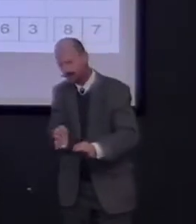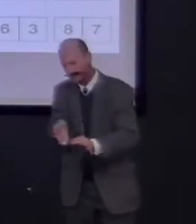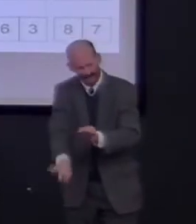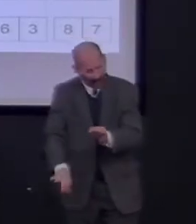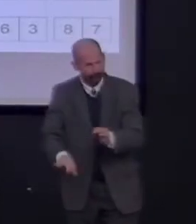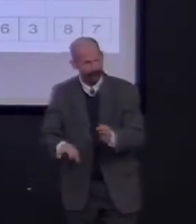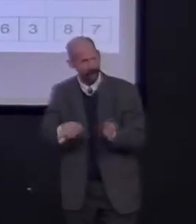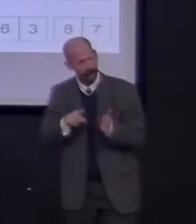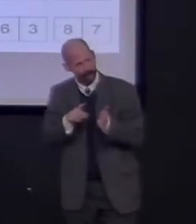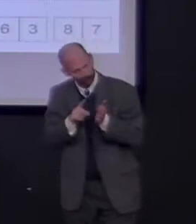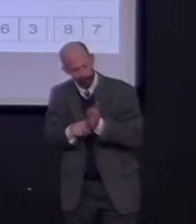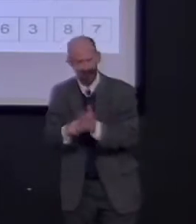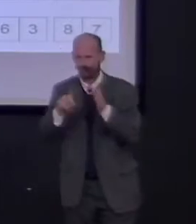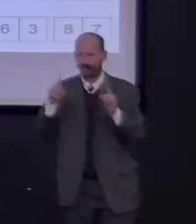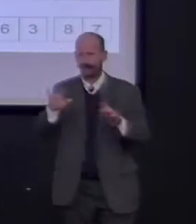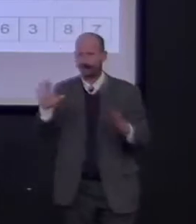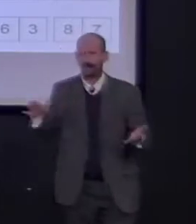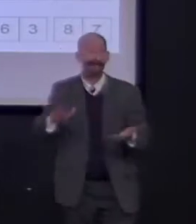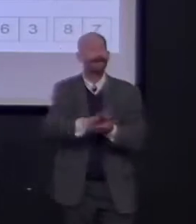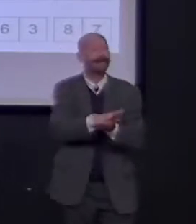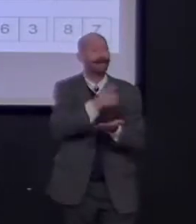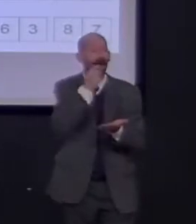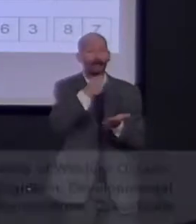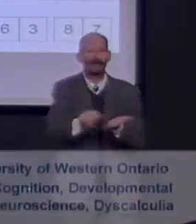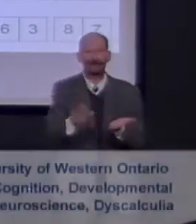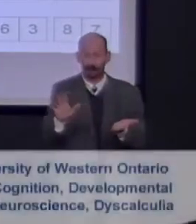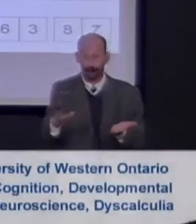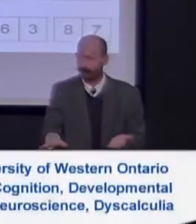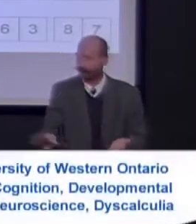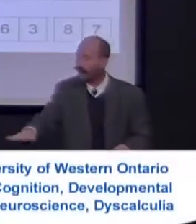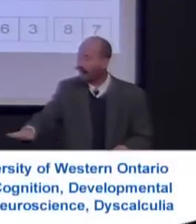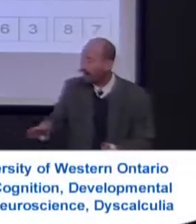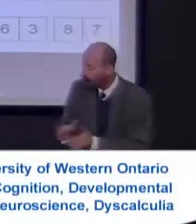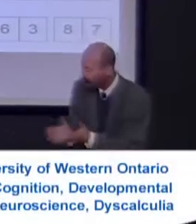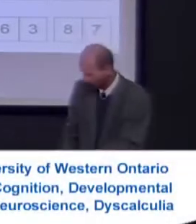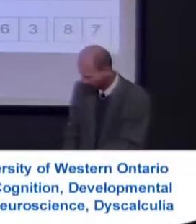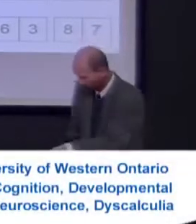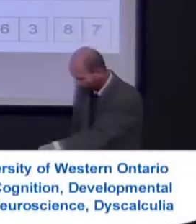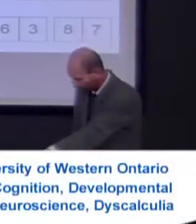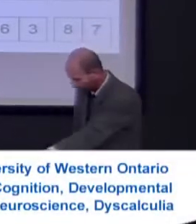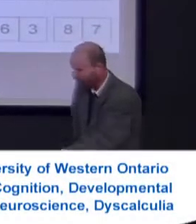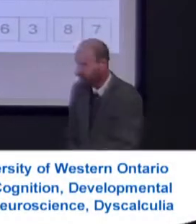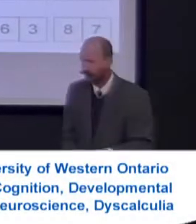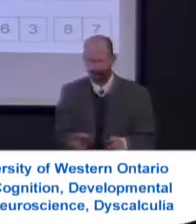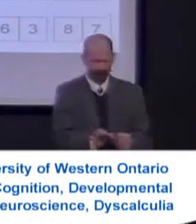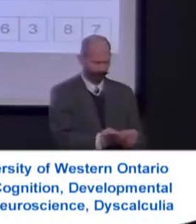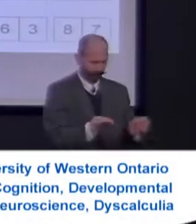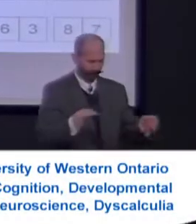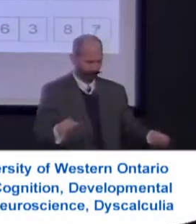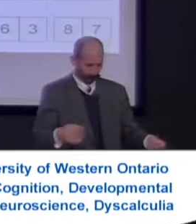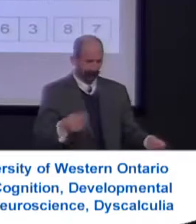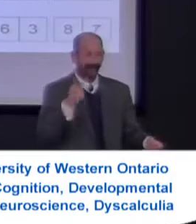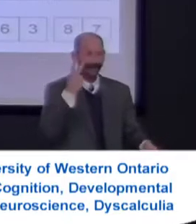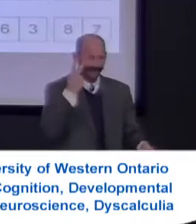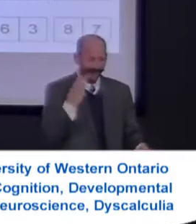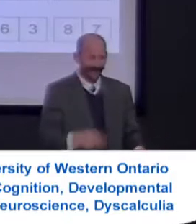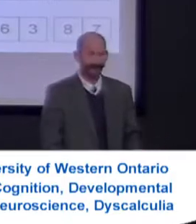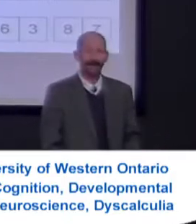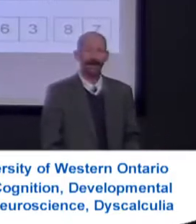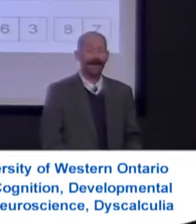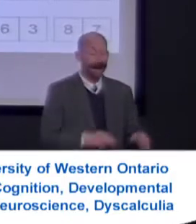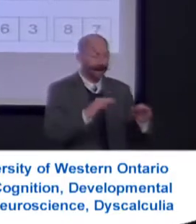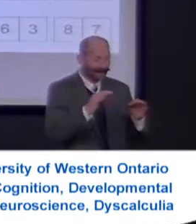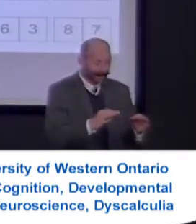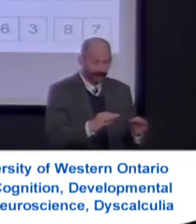pencil test where children were given booklets, and in these booklets they saw either pairs of dots or pairs